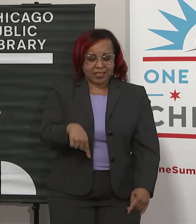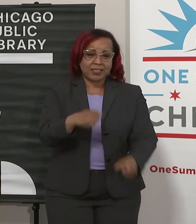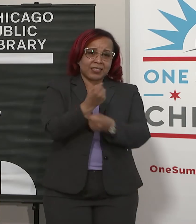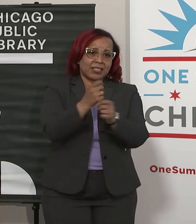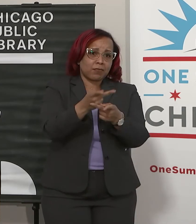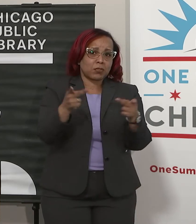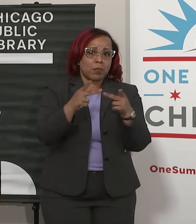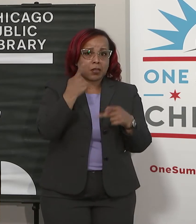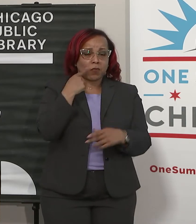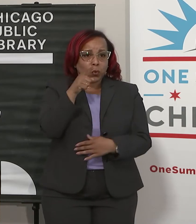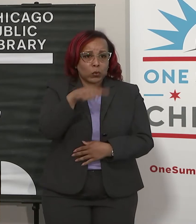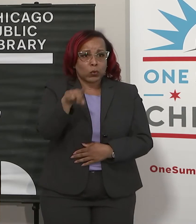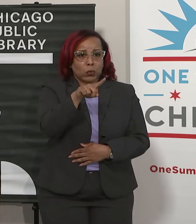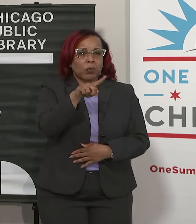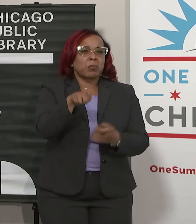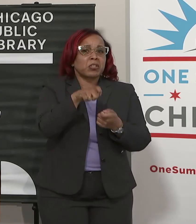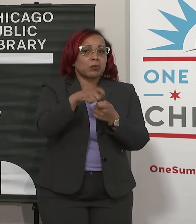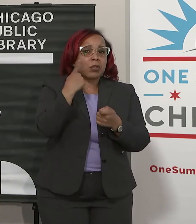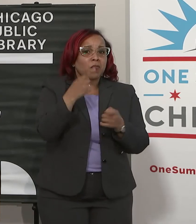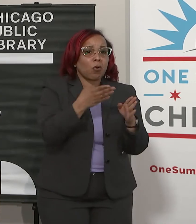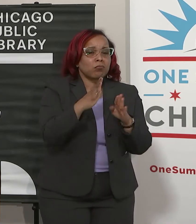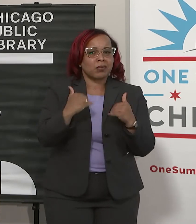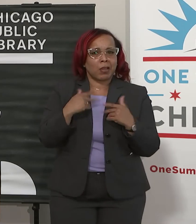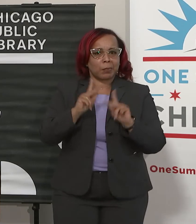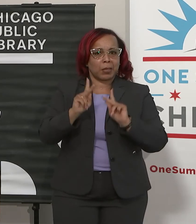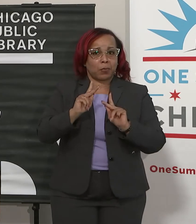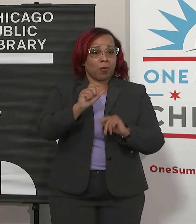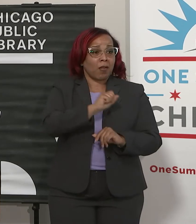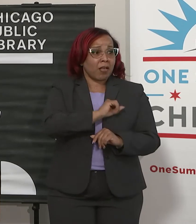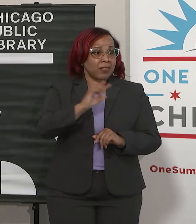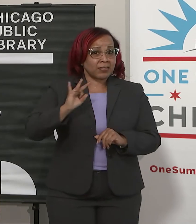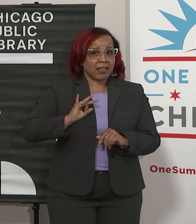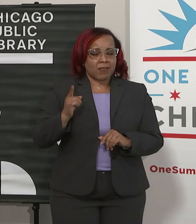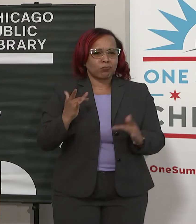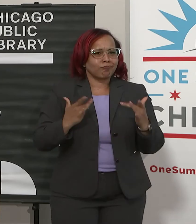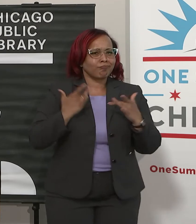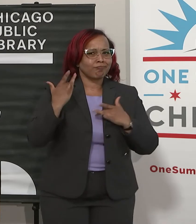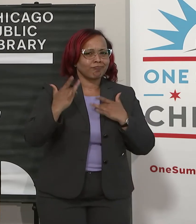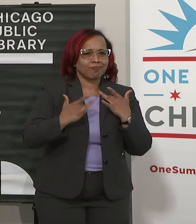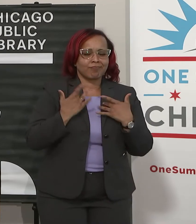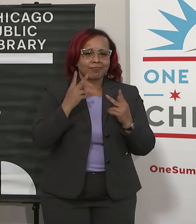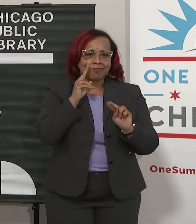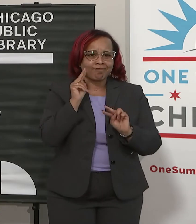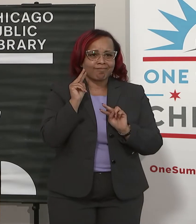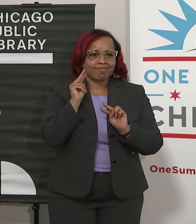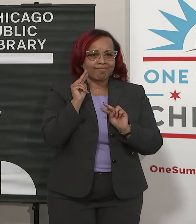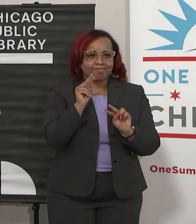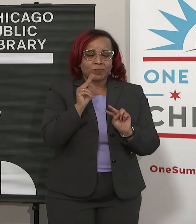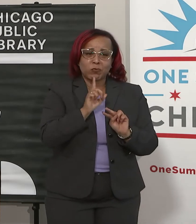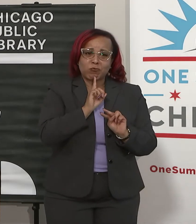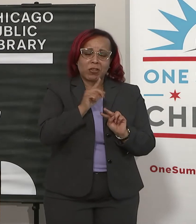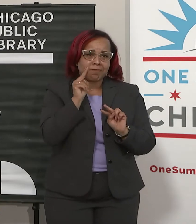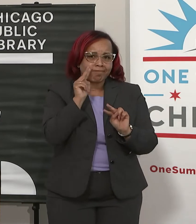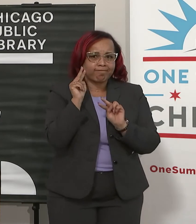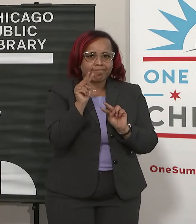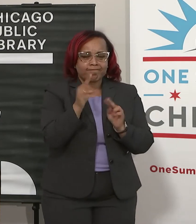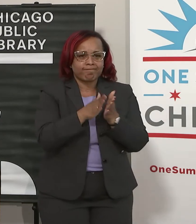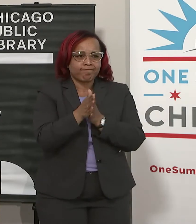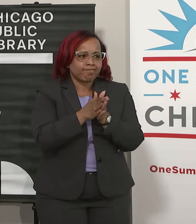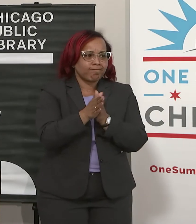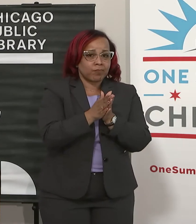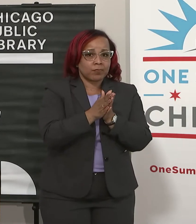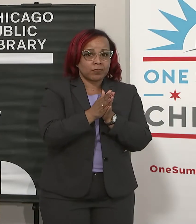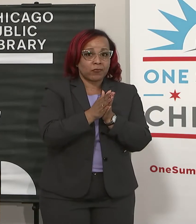space for you, and particularly for the young people. The staff is excited and really enthusiastic,